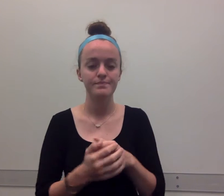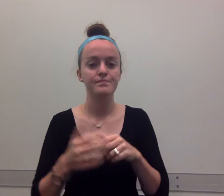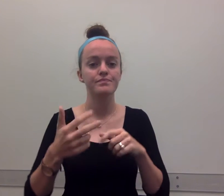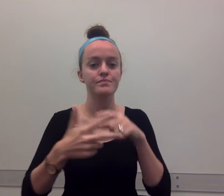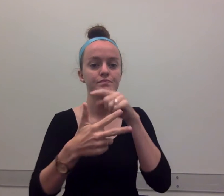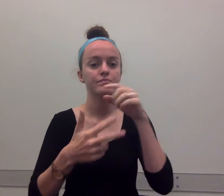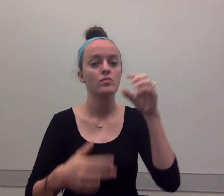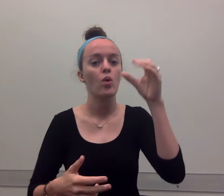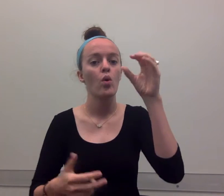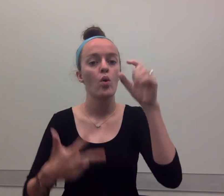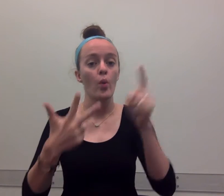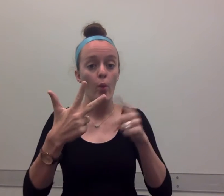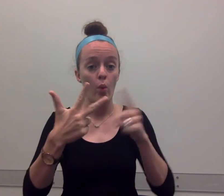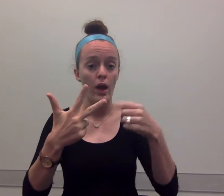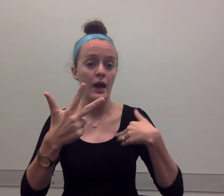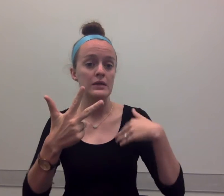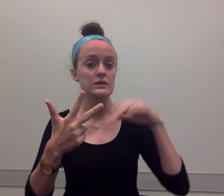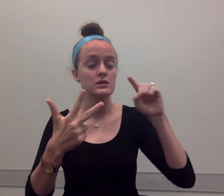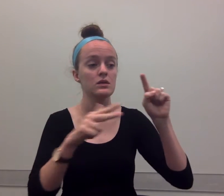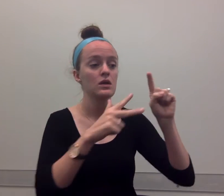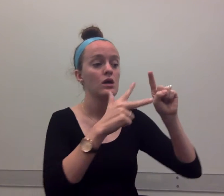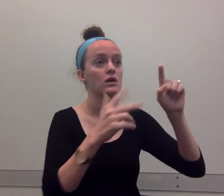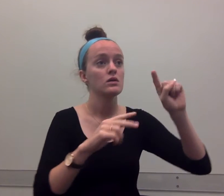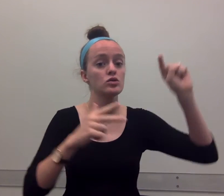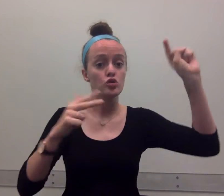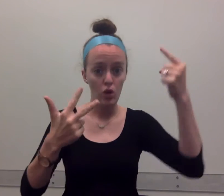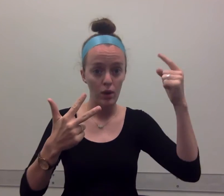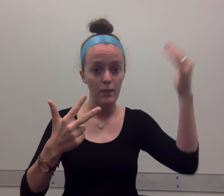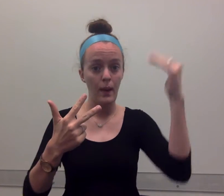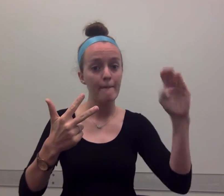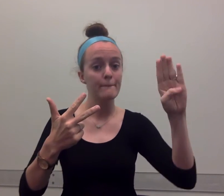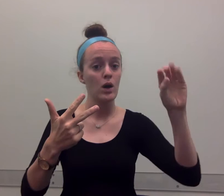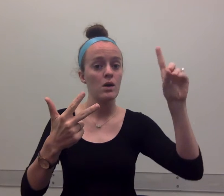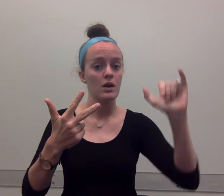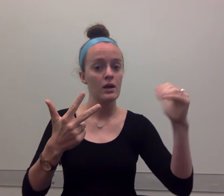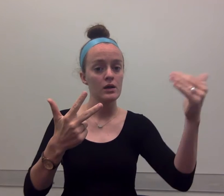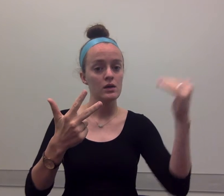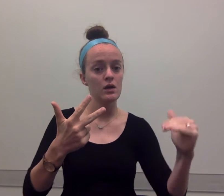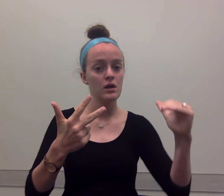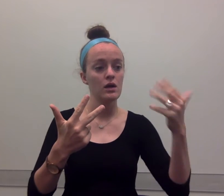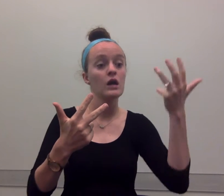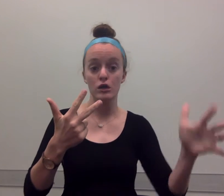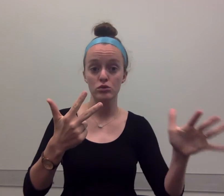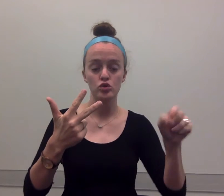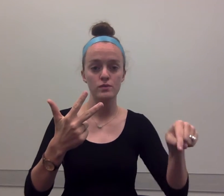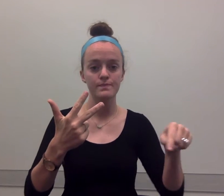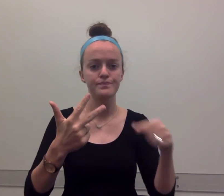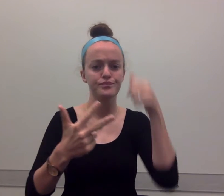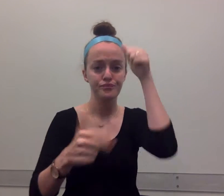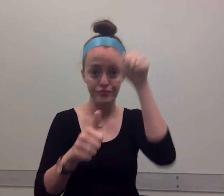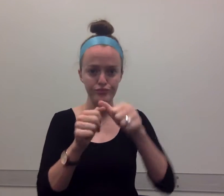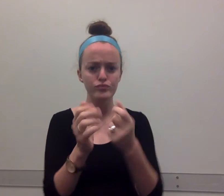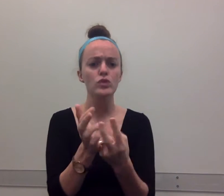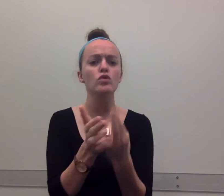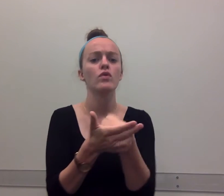divisions: introduction, body, conclusion. So let's review. The 3 main areas of a